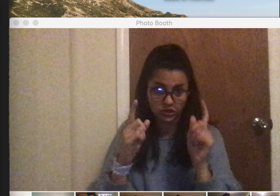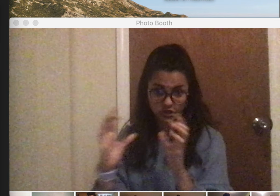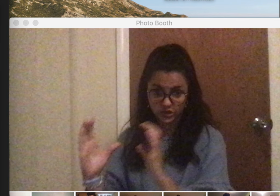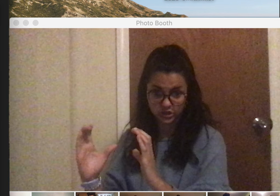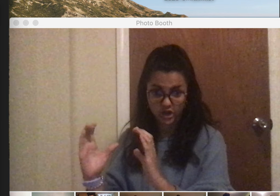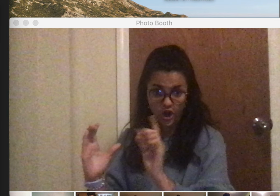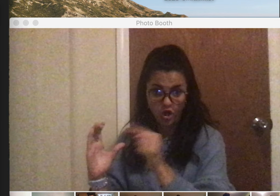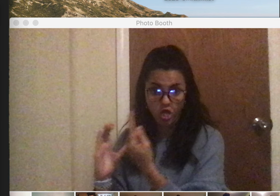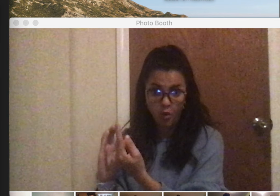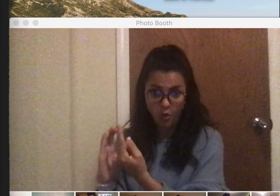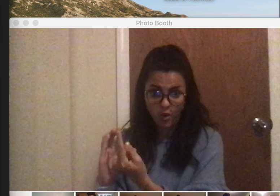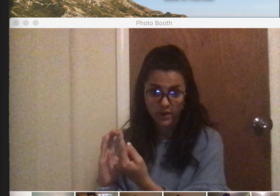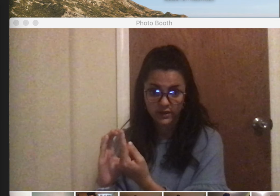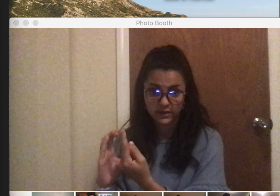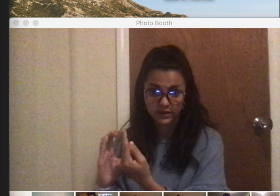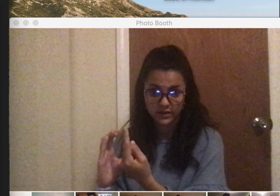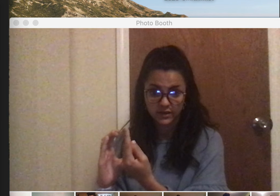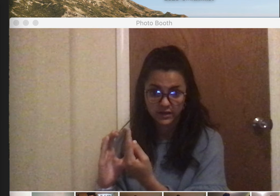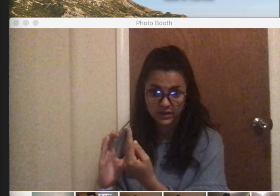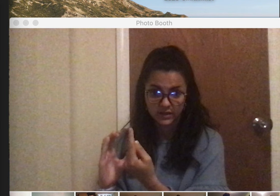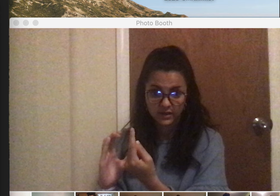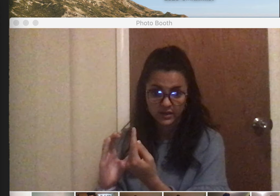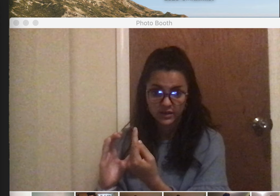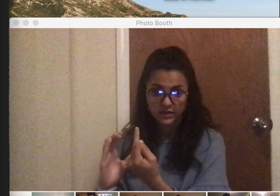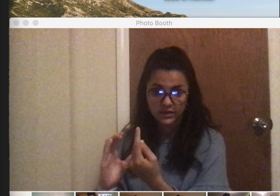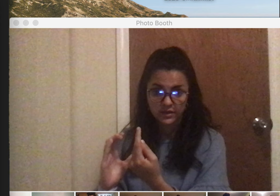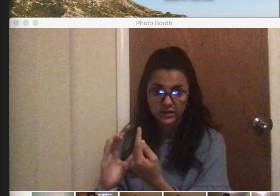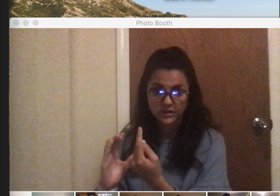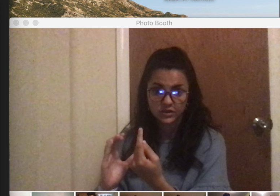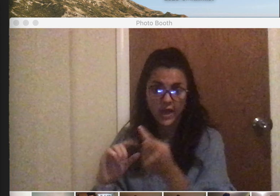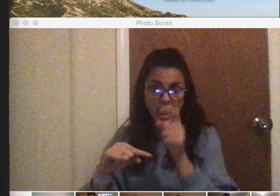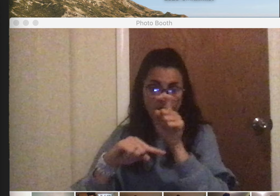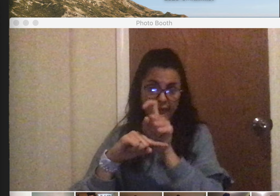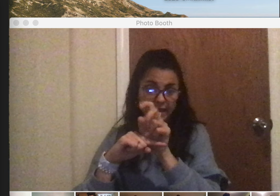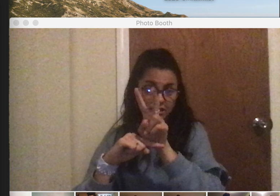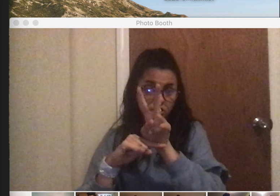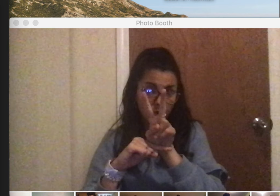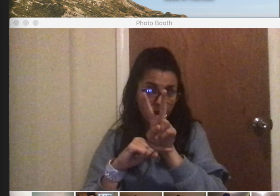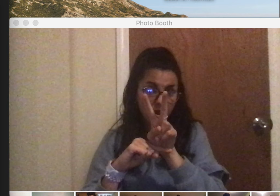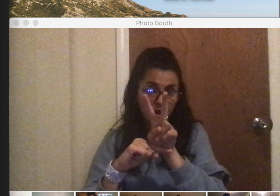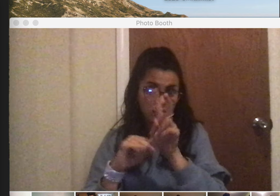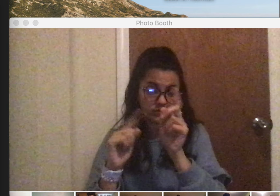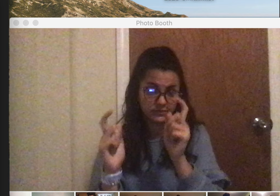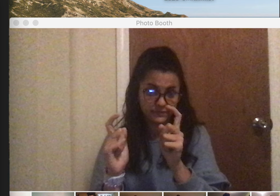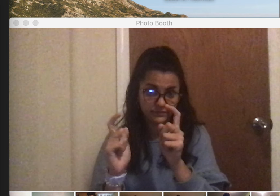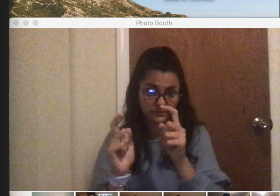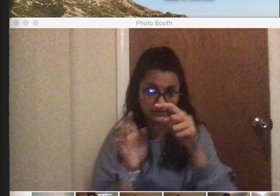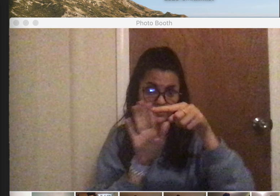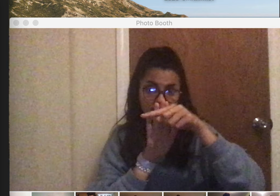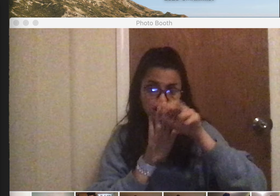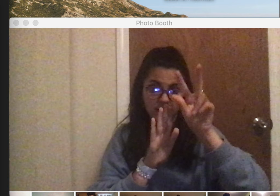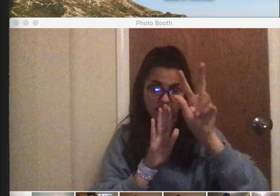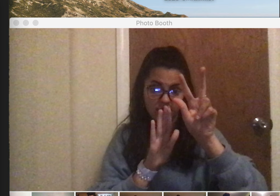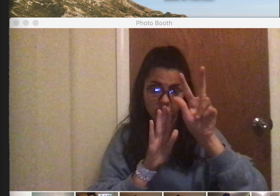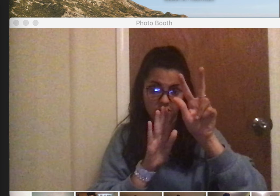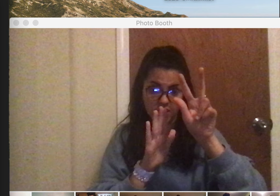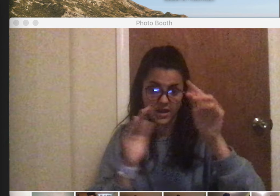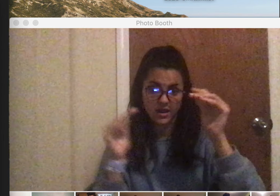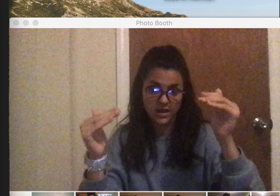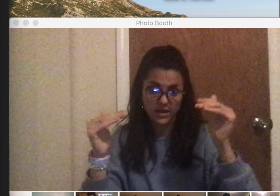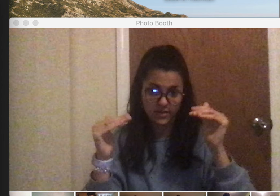x squared, and that's going to be raised to the negative third. And on the bottom, I'm also going to have 4x to the